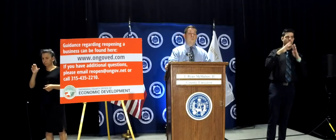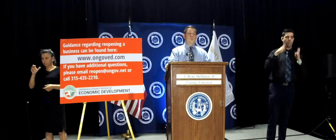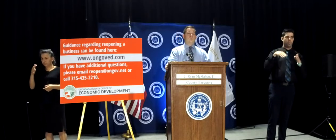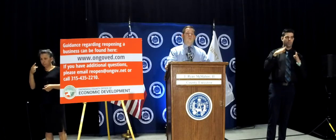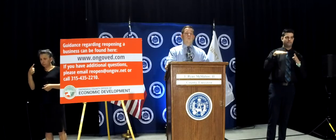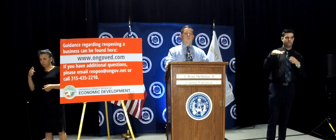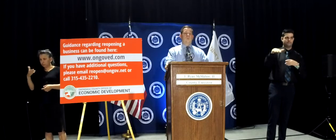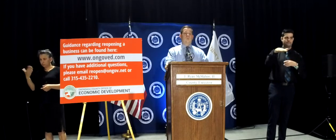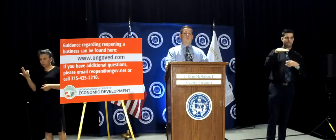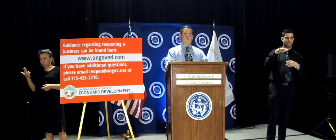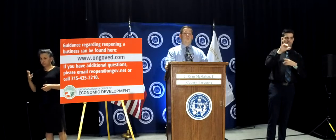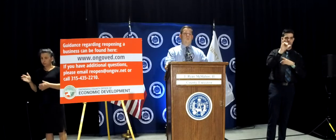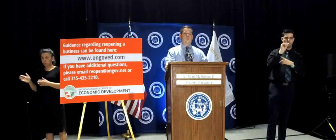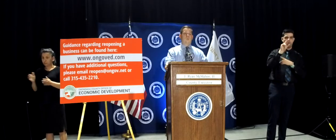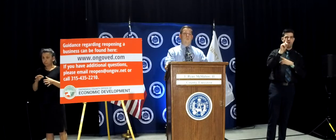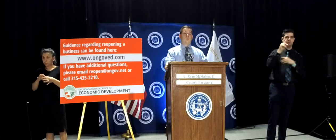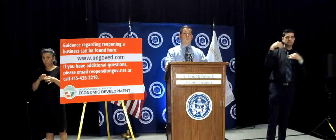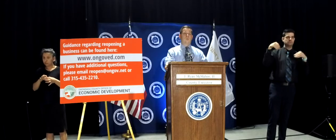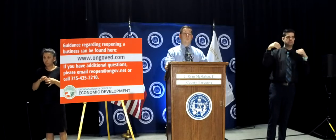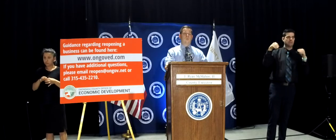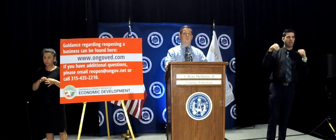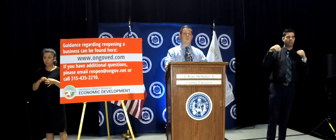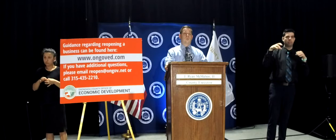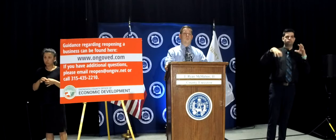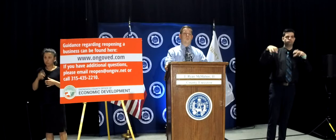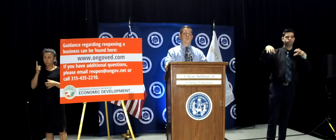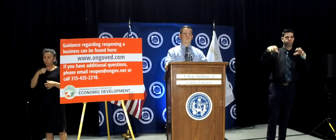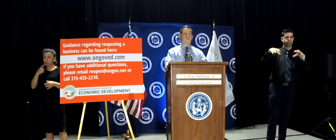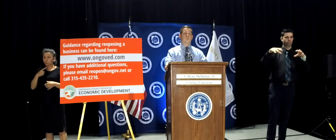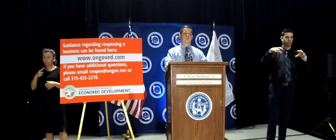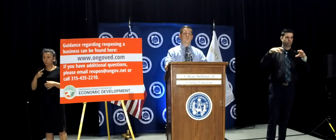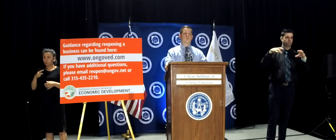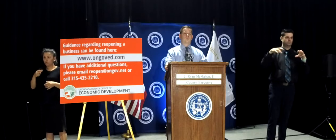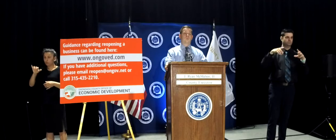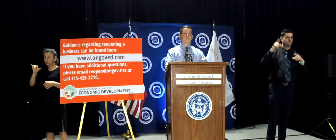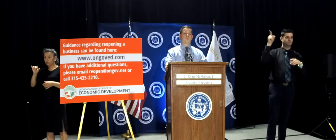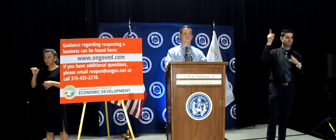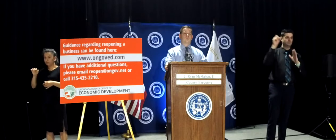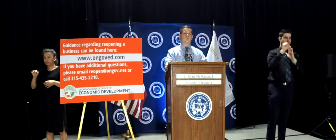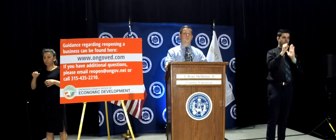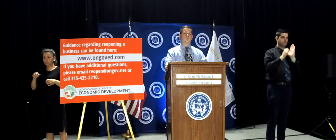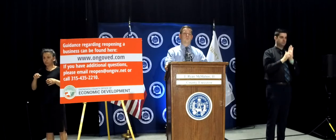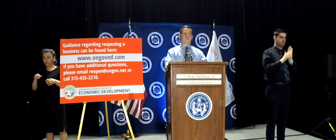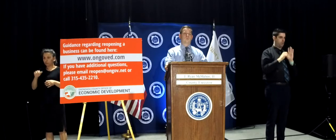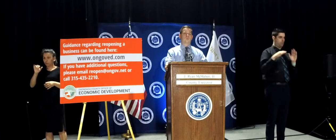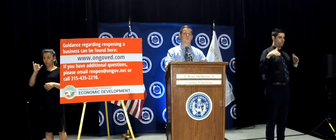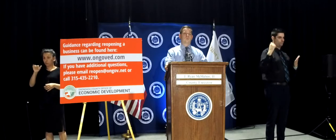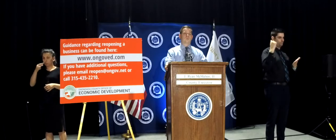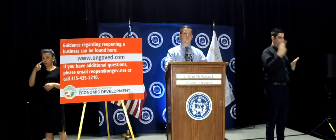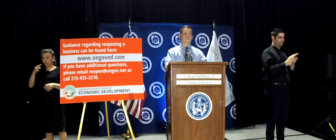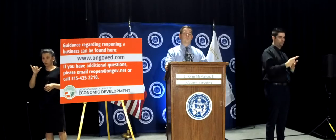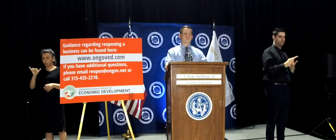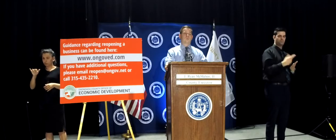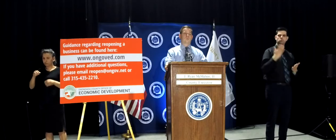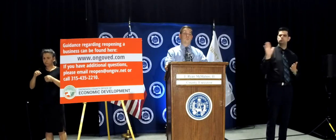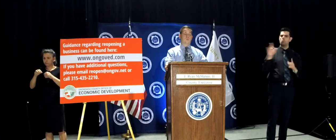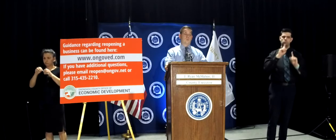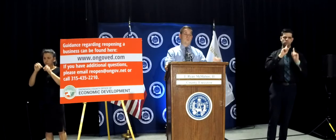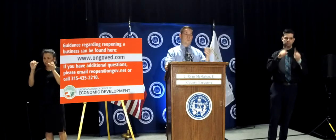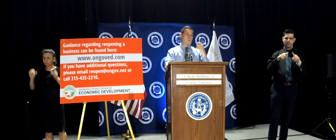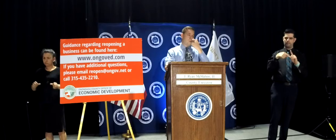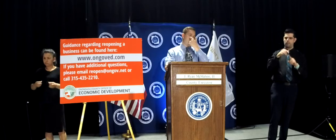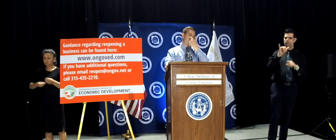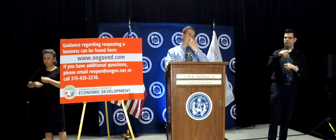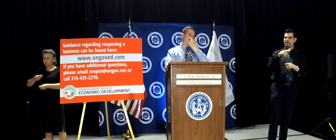according to the state, is not yet part of the allowed guidance. What's your response to this neighborhood planning to do this, despite